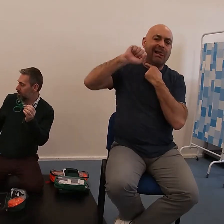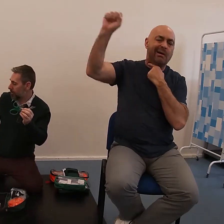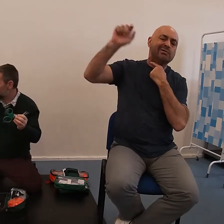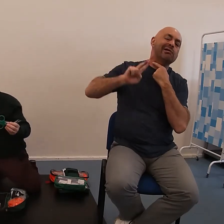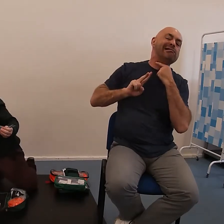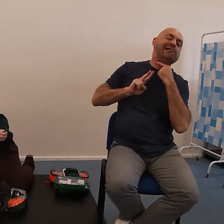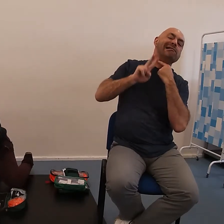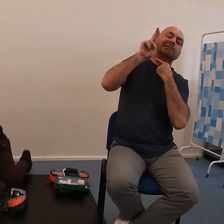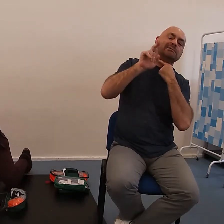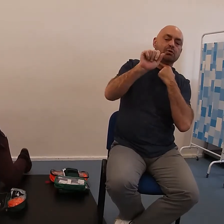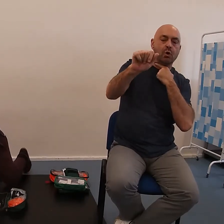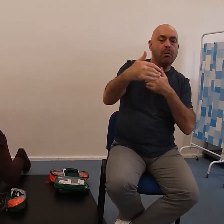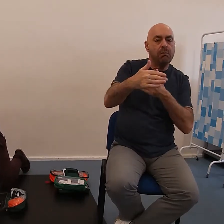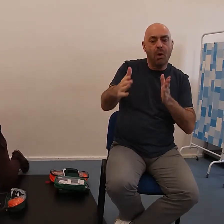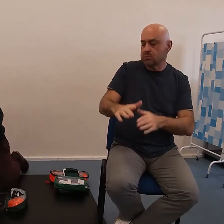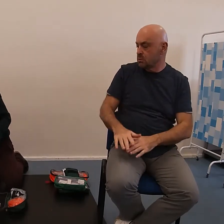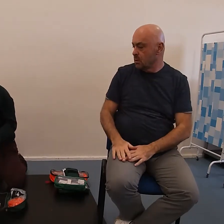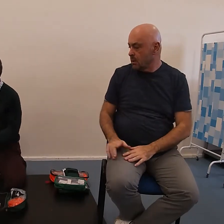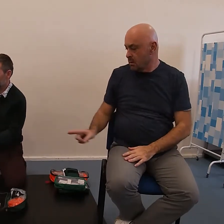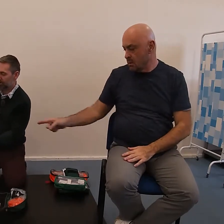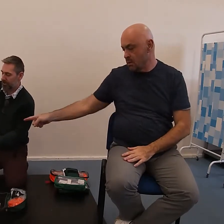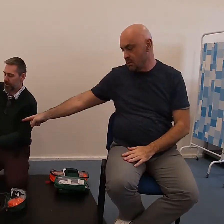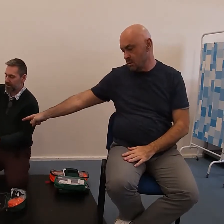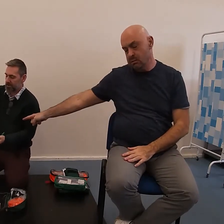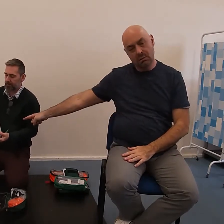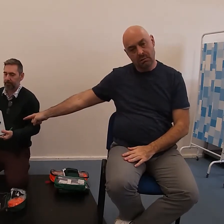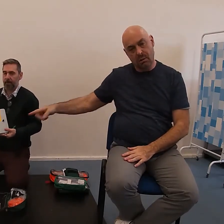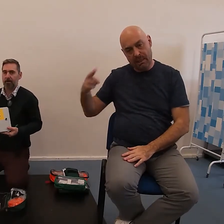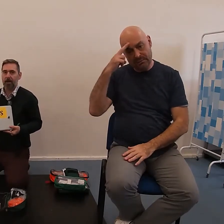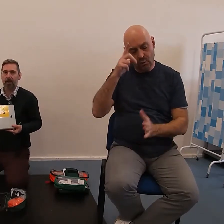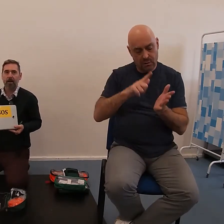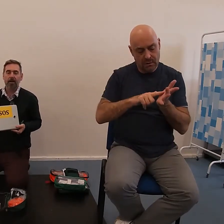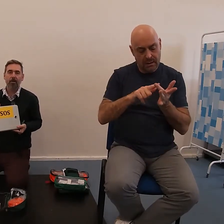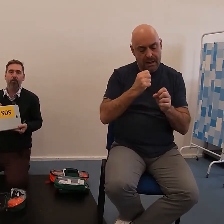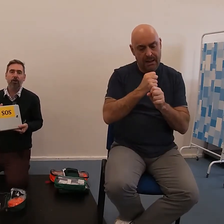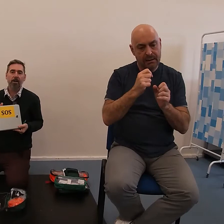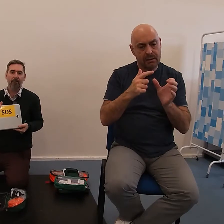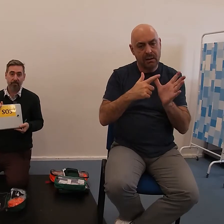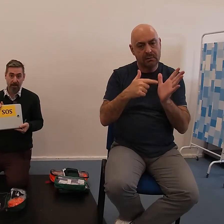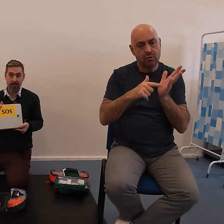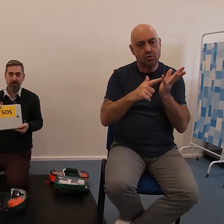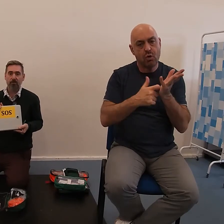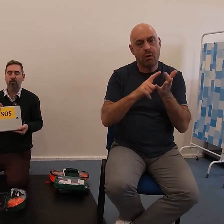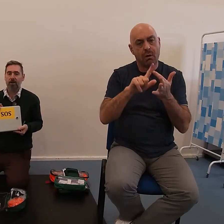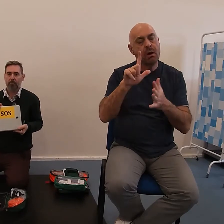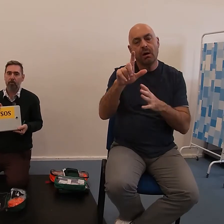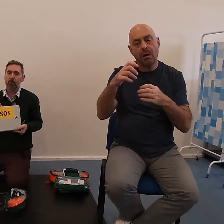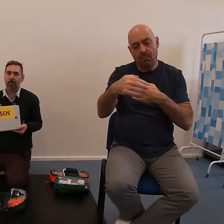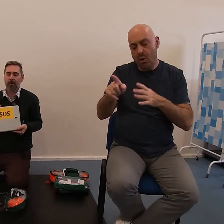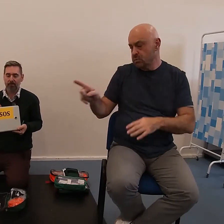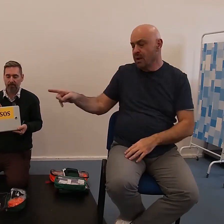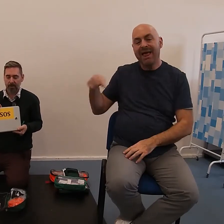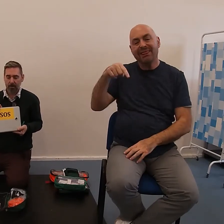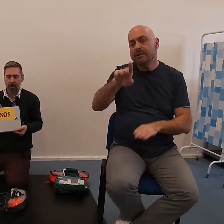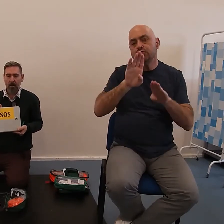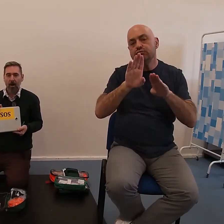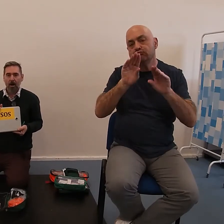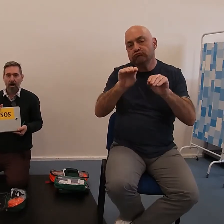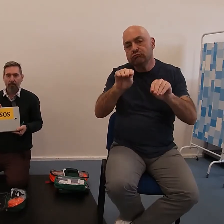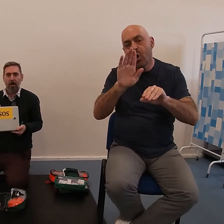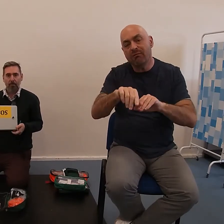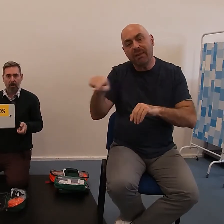Your ligature box looks like this. Okay, again, we're not going to cover this in this training, but we will in another